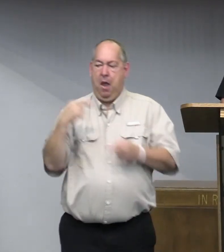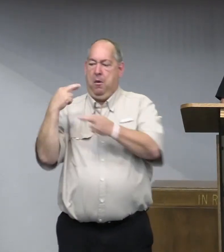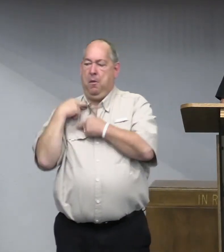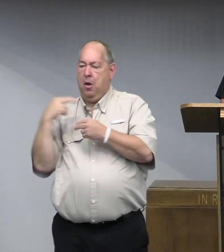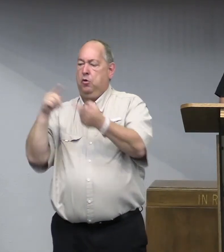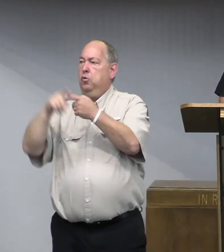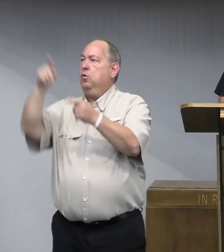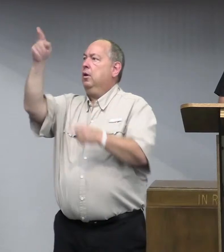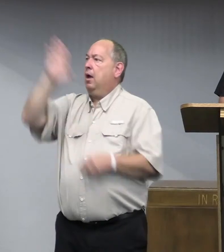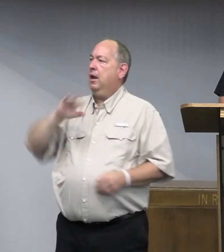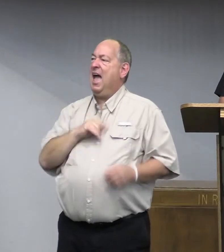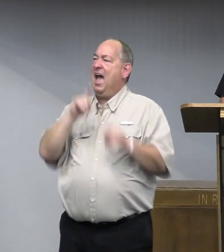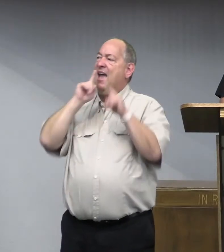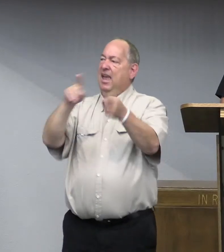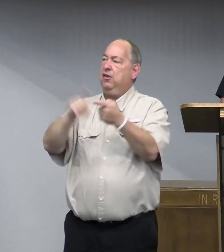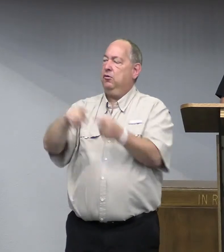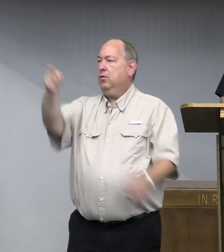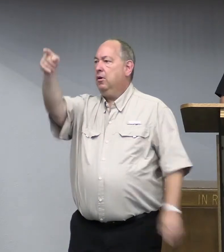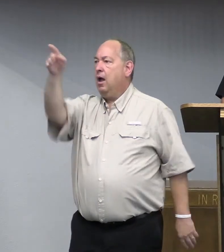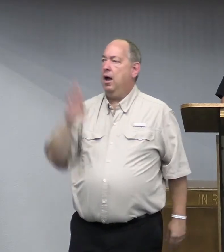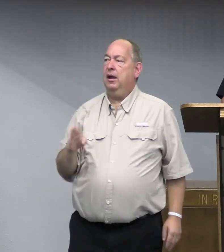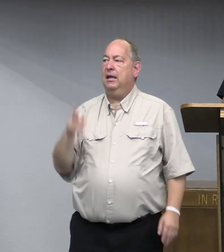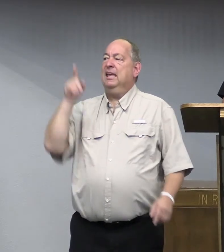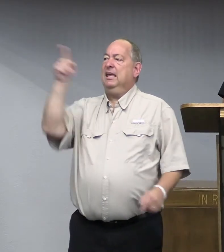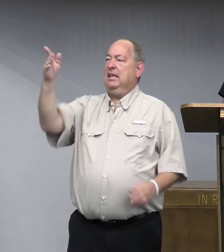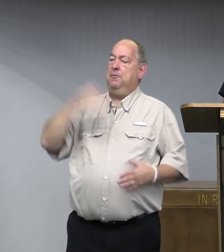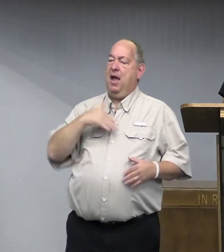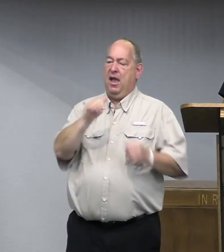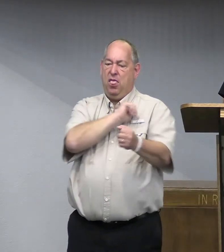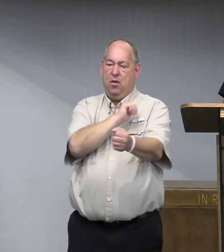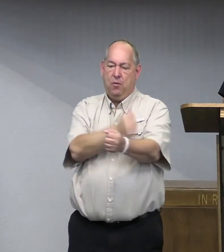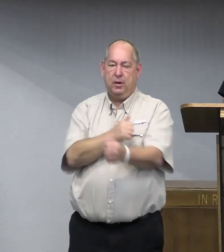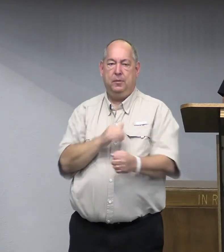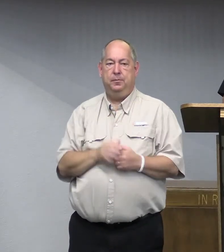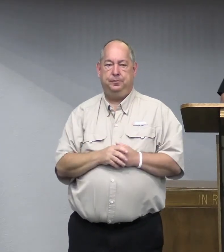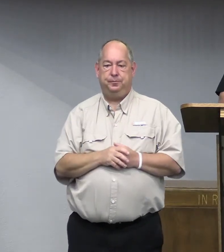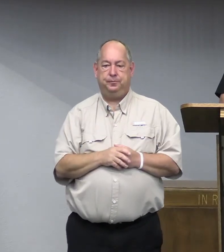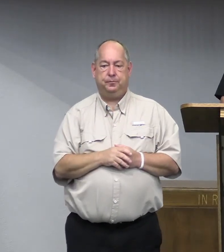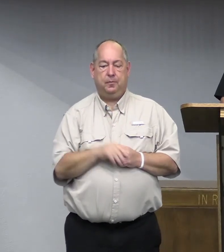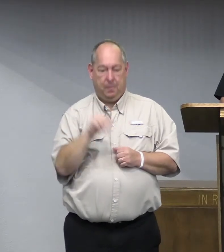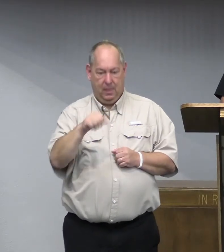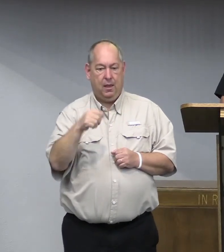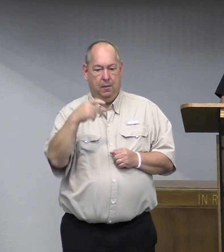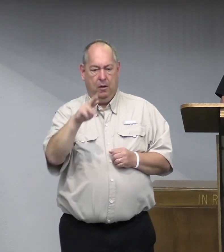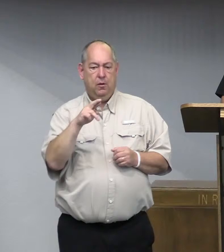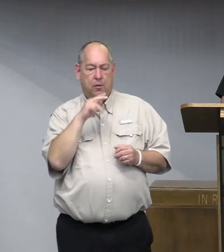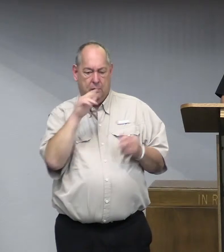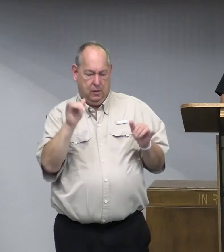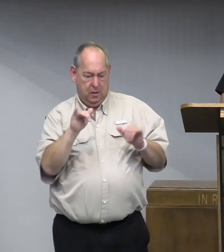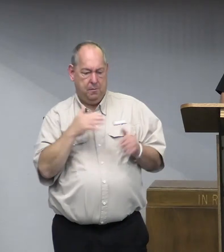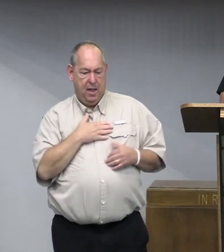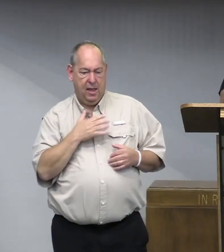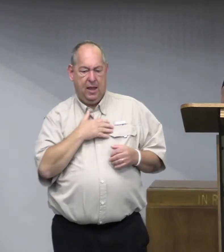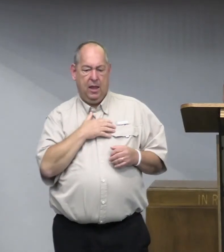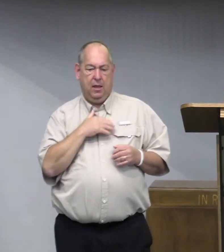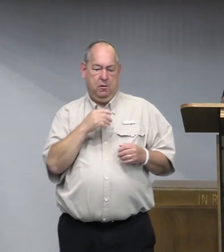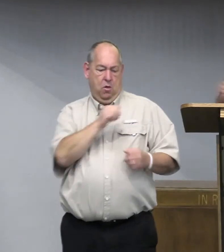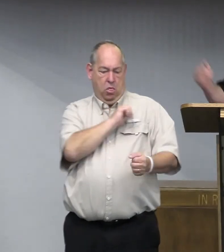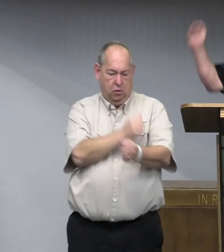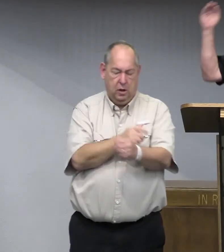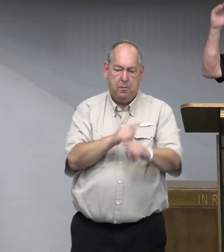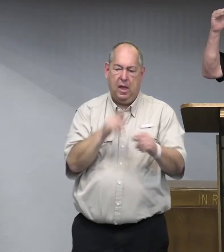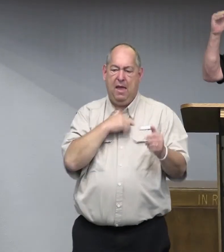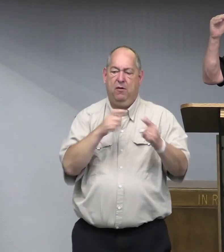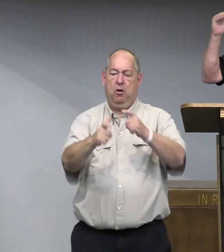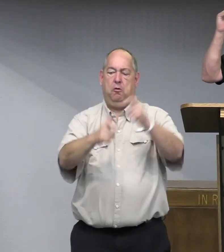to God. I answer to God. He is my authority. Yes, Potiphar is also my authority, but there's a